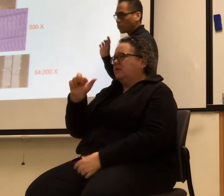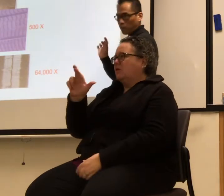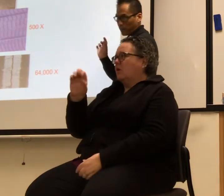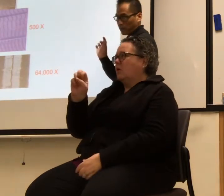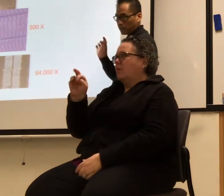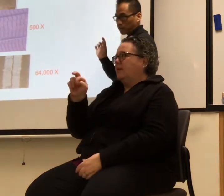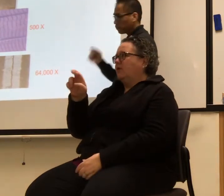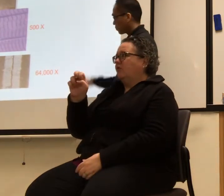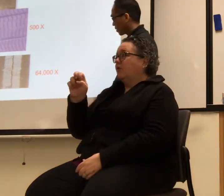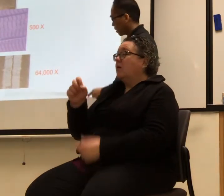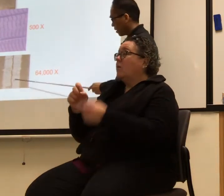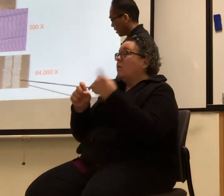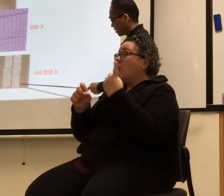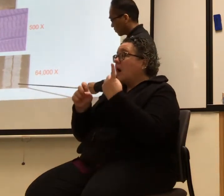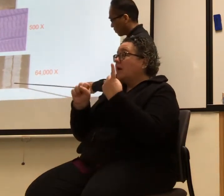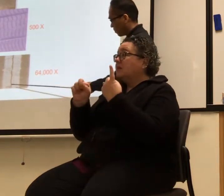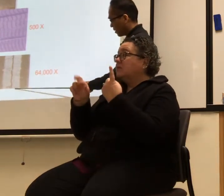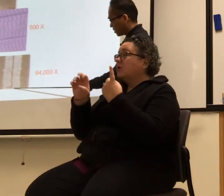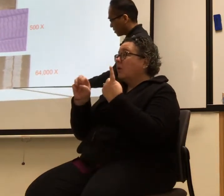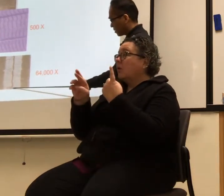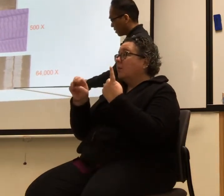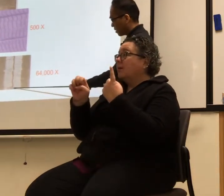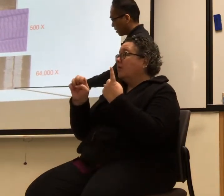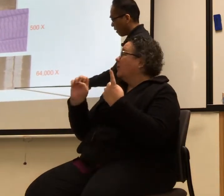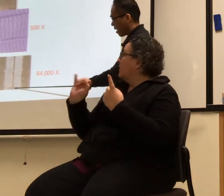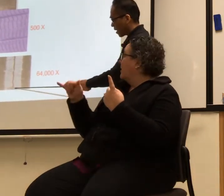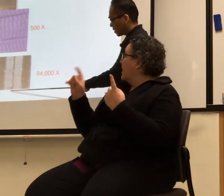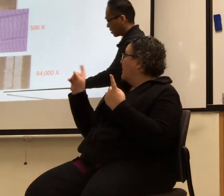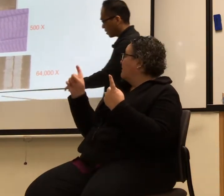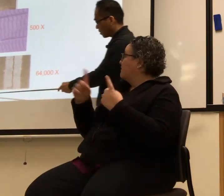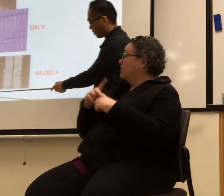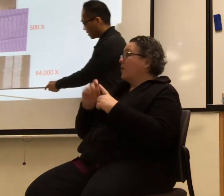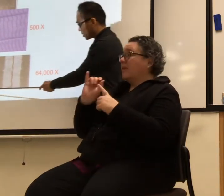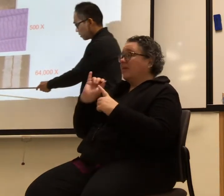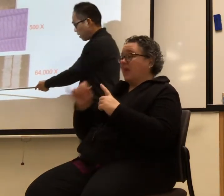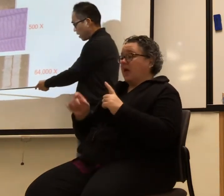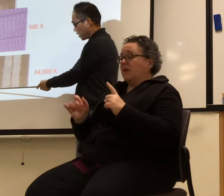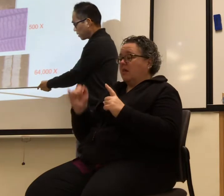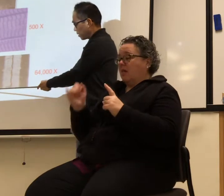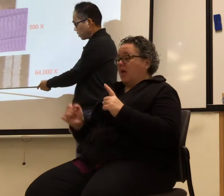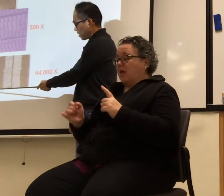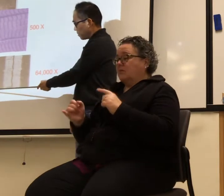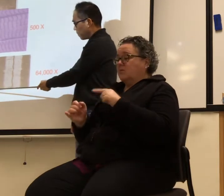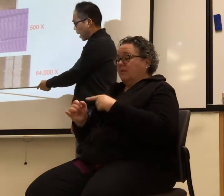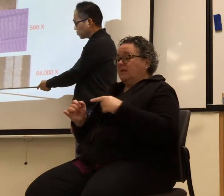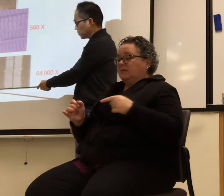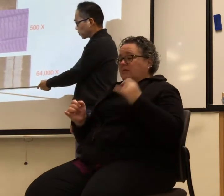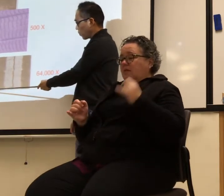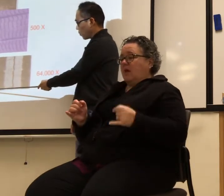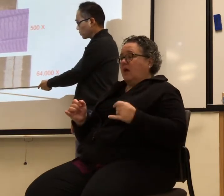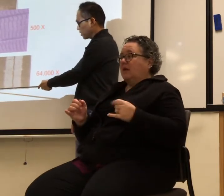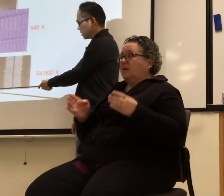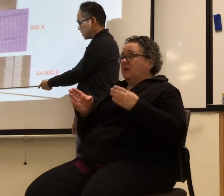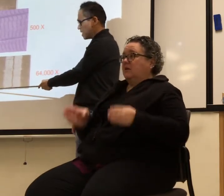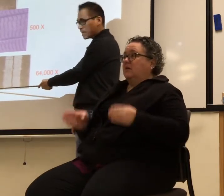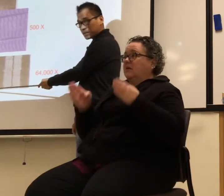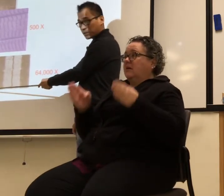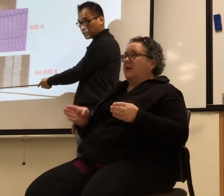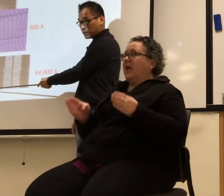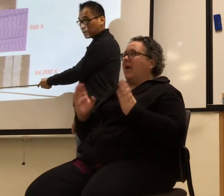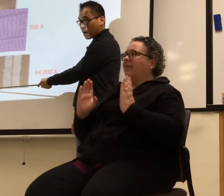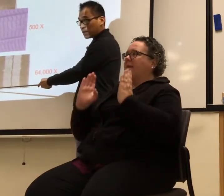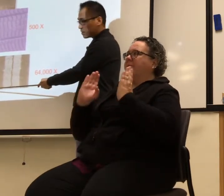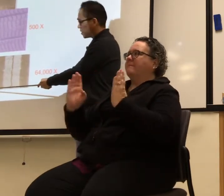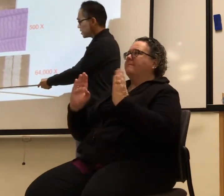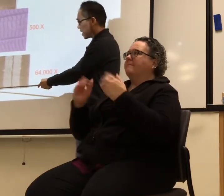One sarcomere is from this line to this line, and the boundaries are called Z-disc